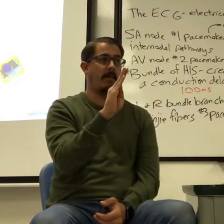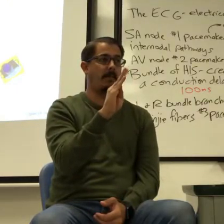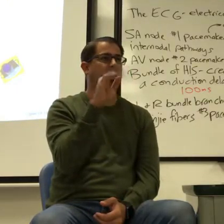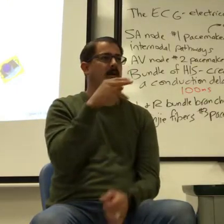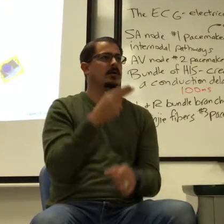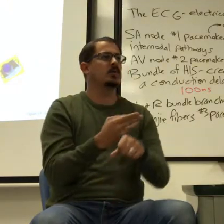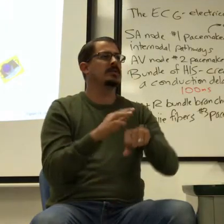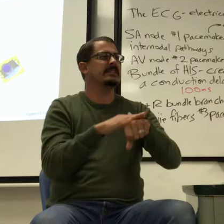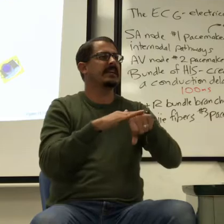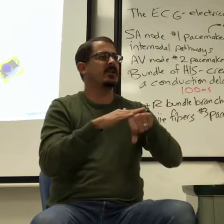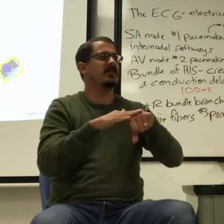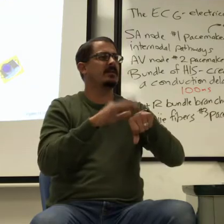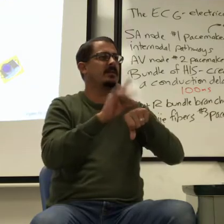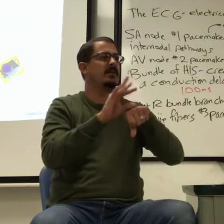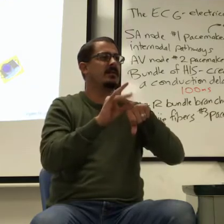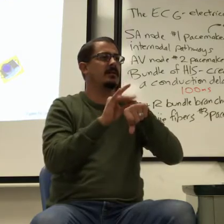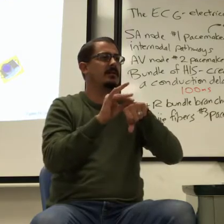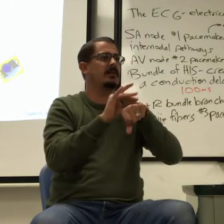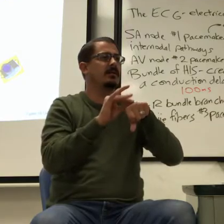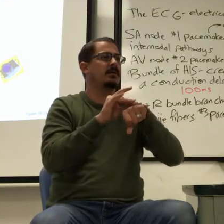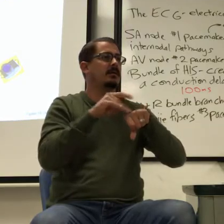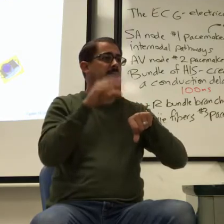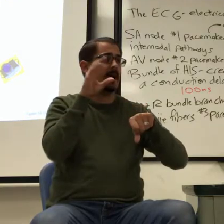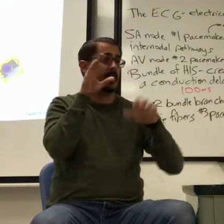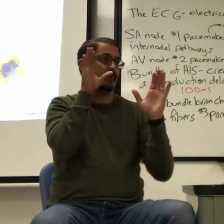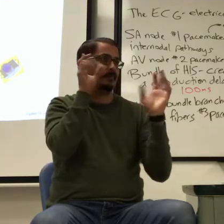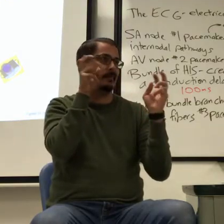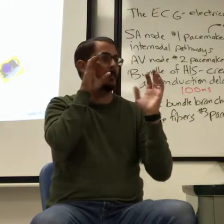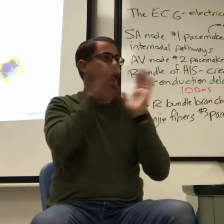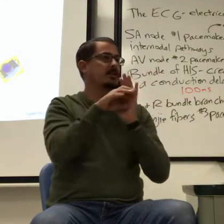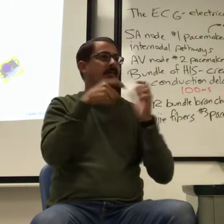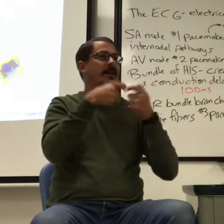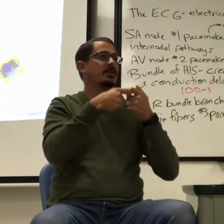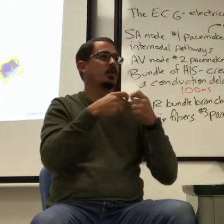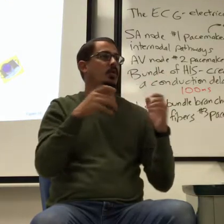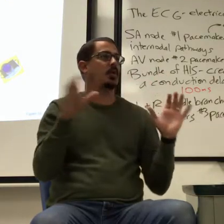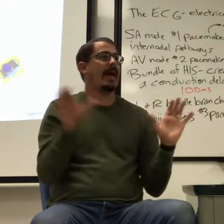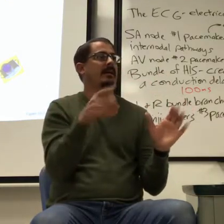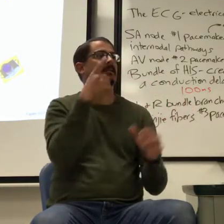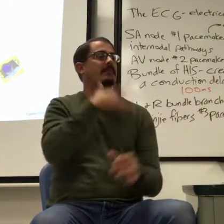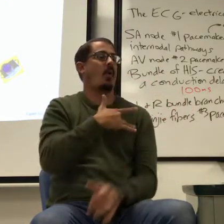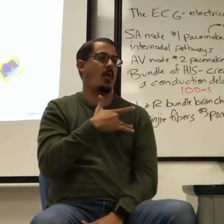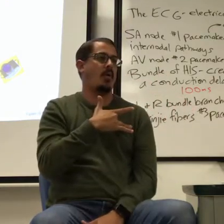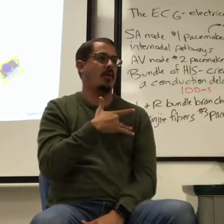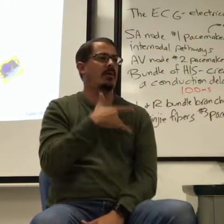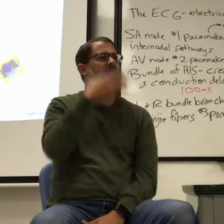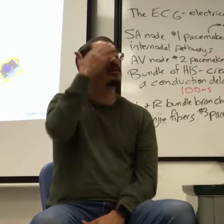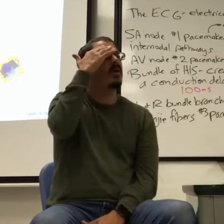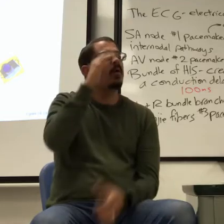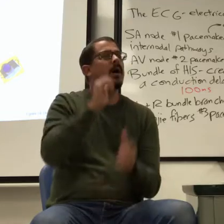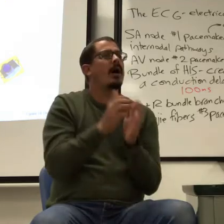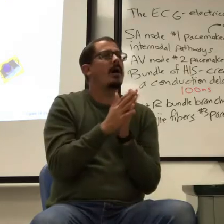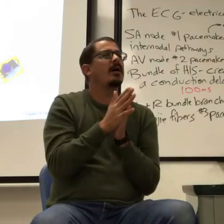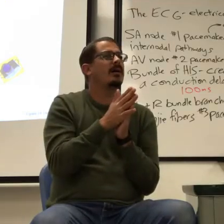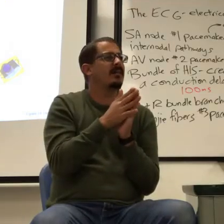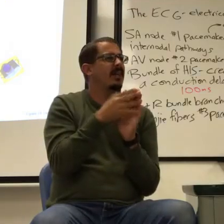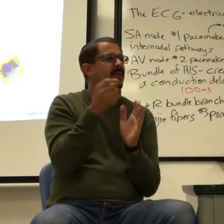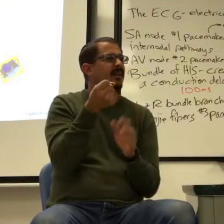use skin surface electrodes to take pictures of the electrical activity of the heart. So we know how the